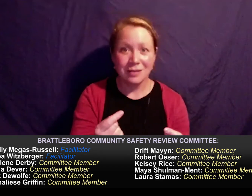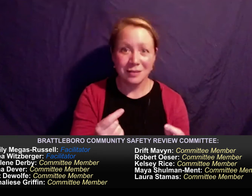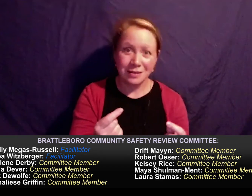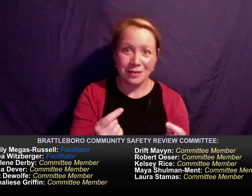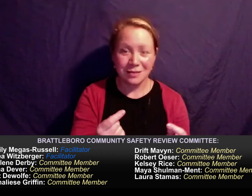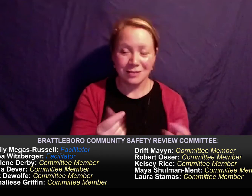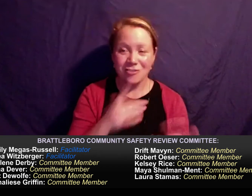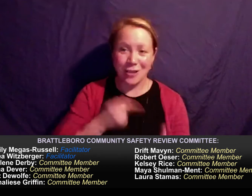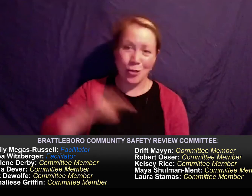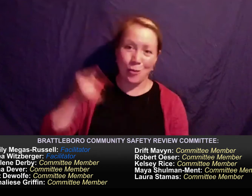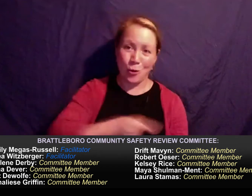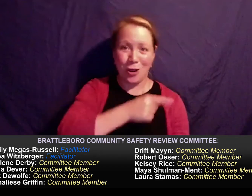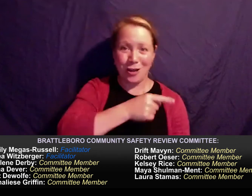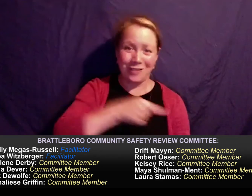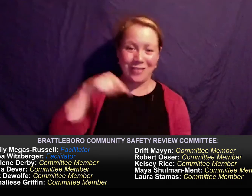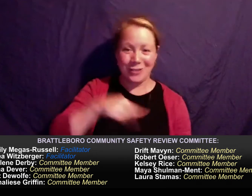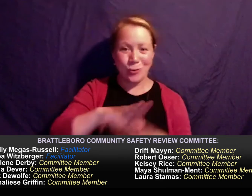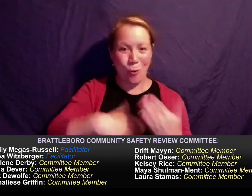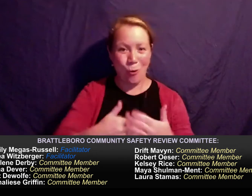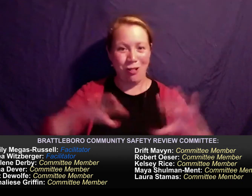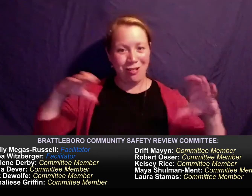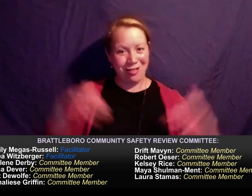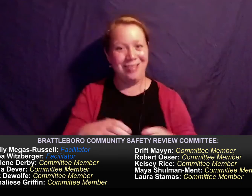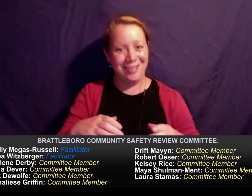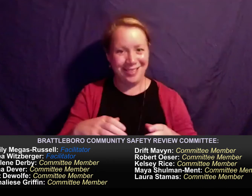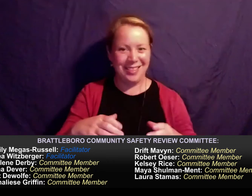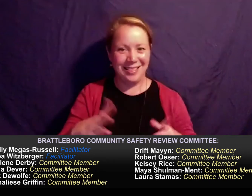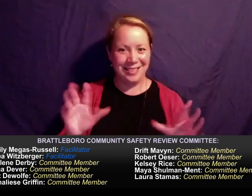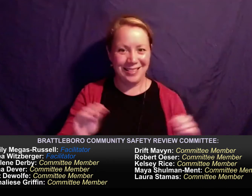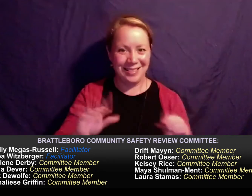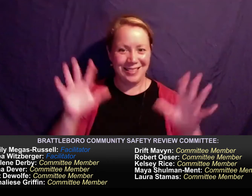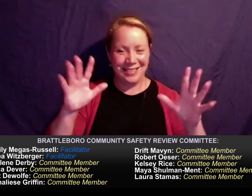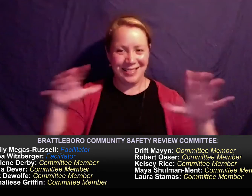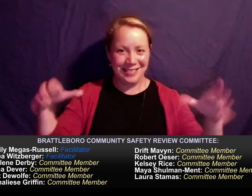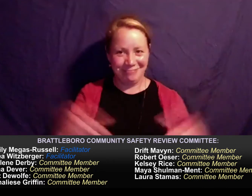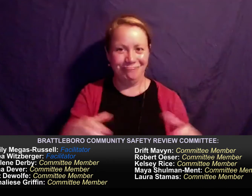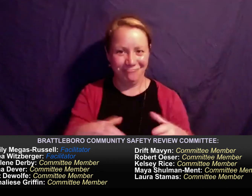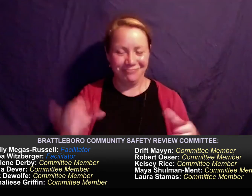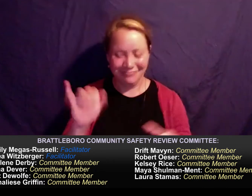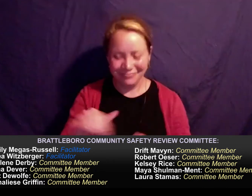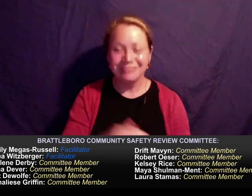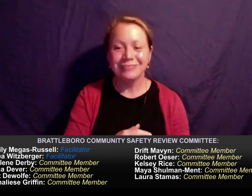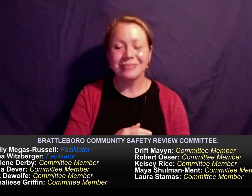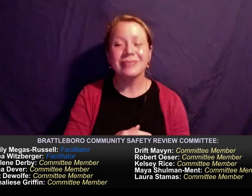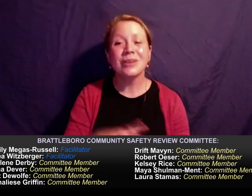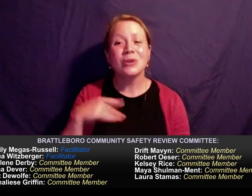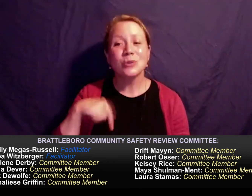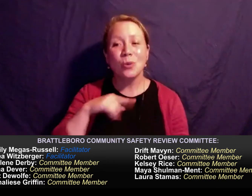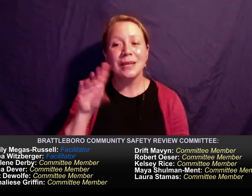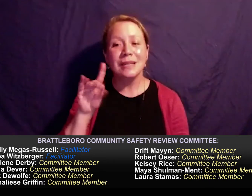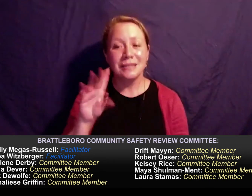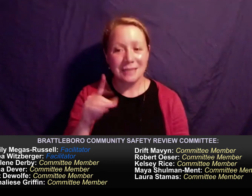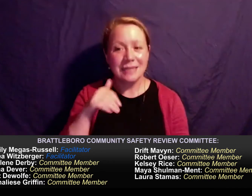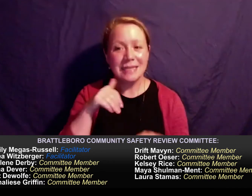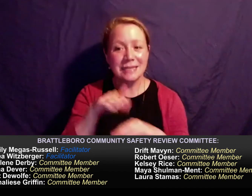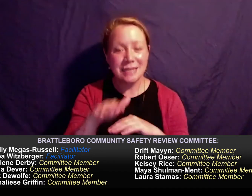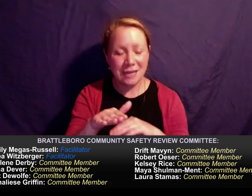shebang. So we sent out